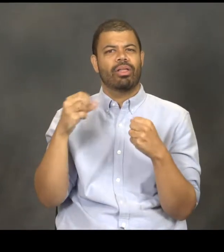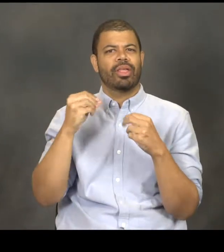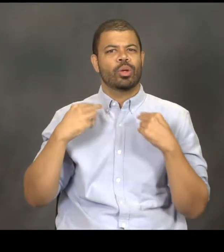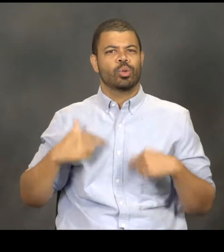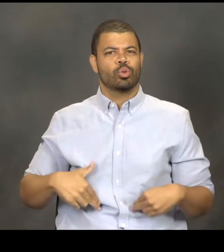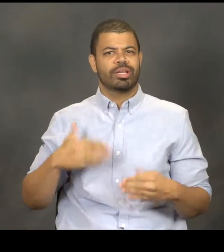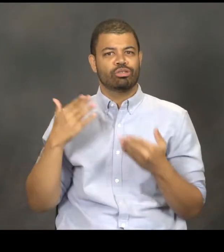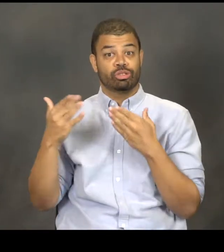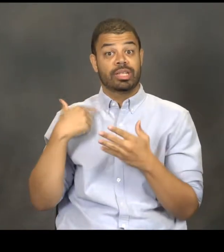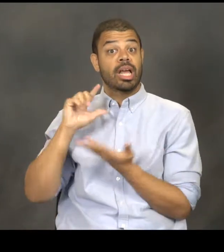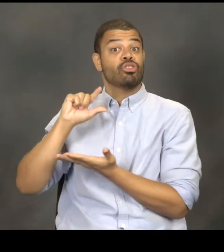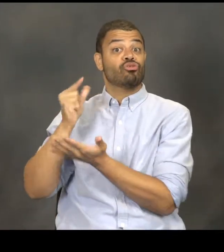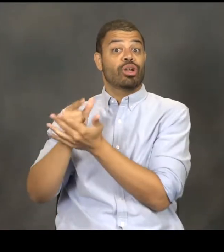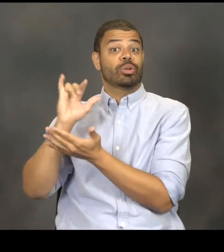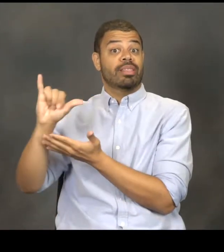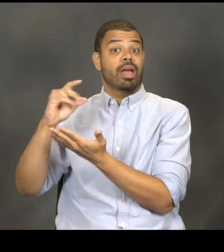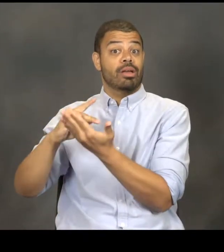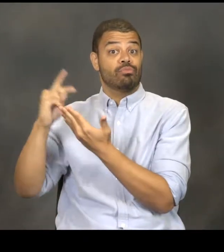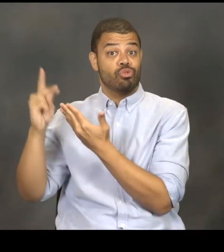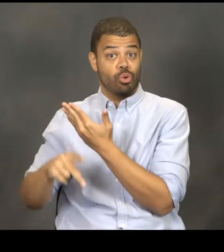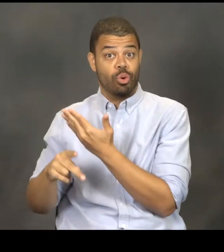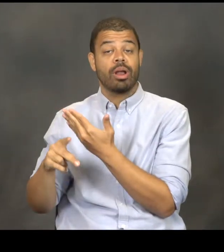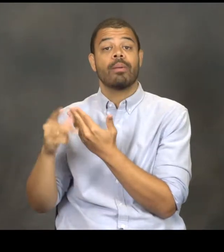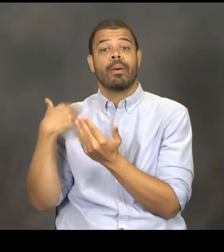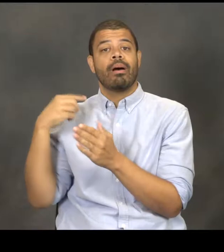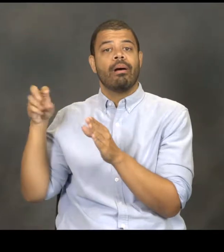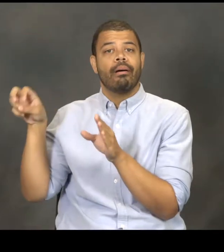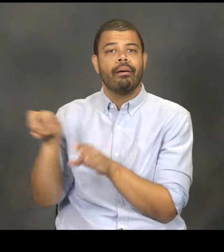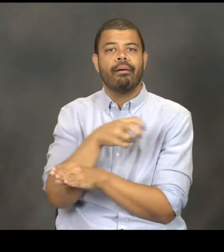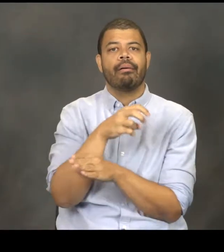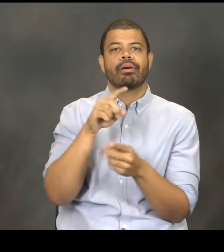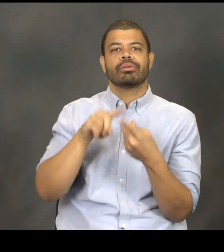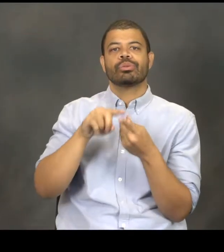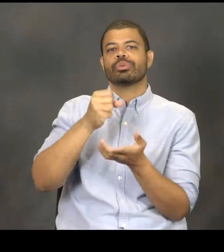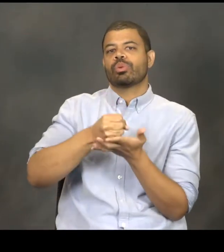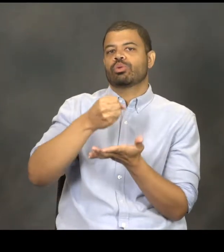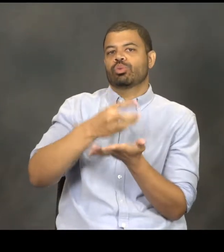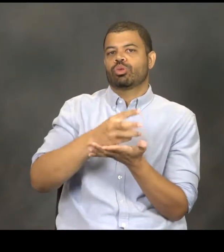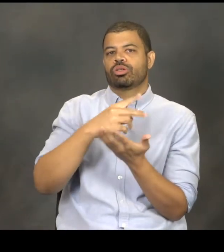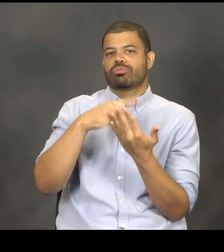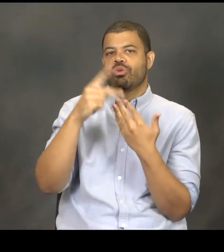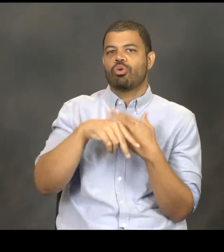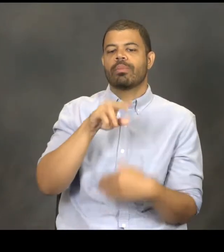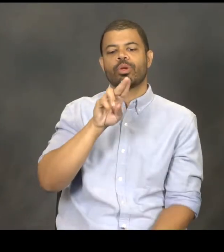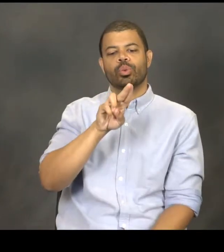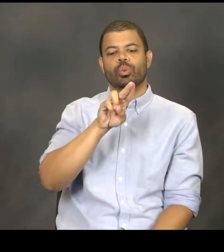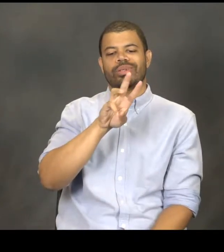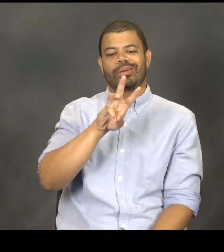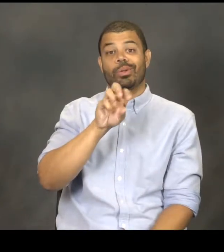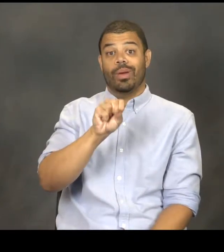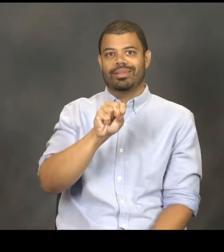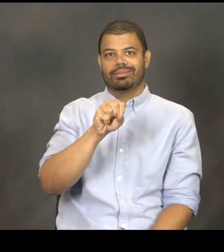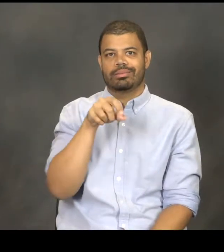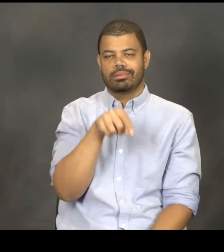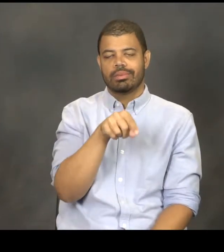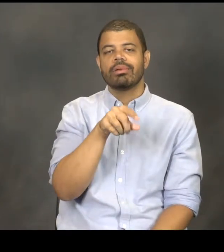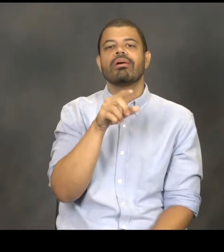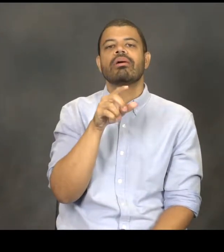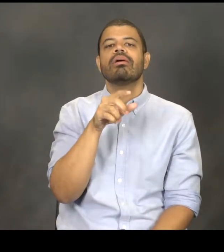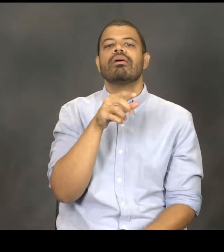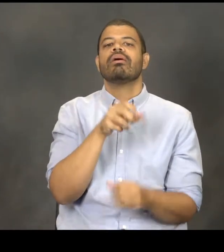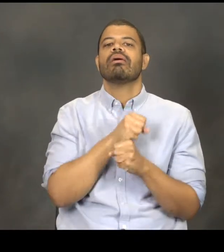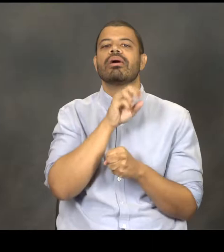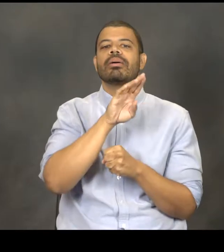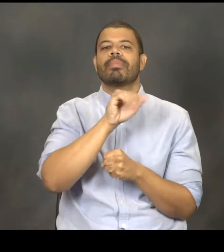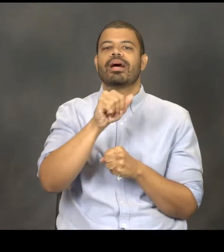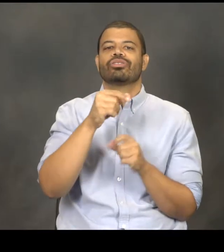After I graduated from that program, transferred into the social work program at UWS, where I got my bachelor's